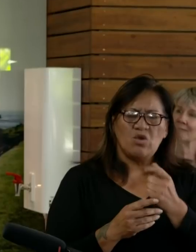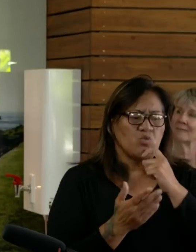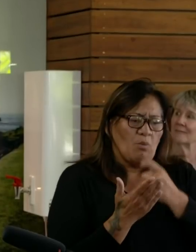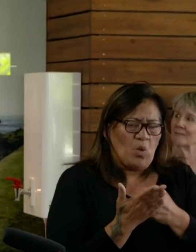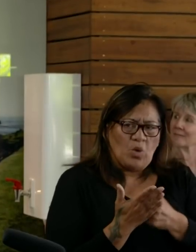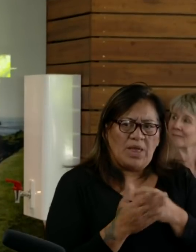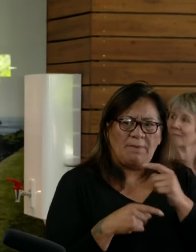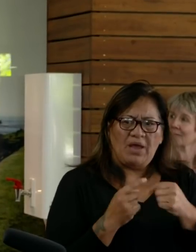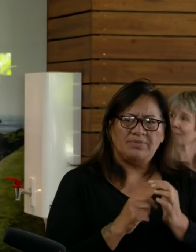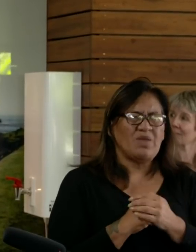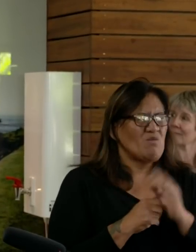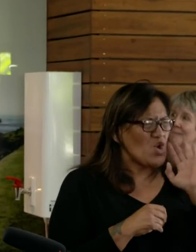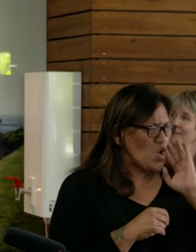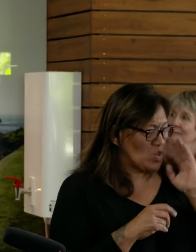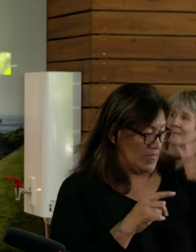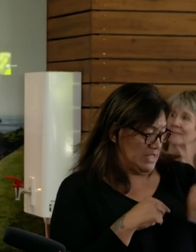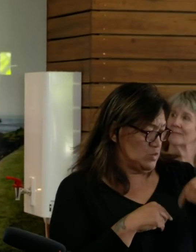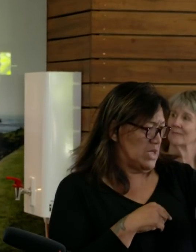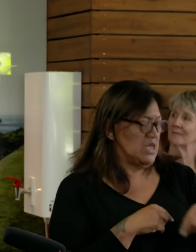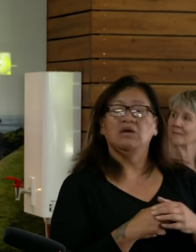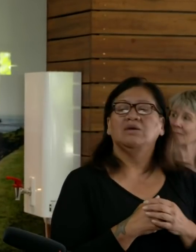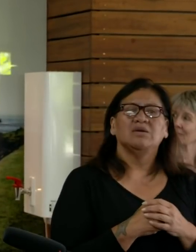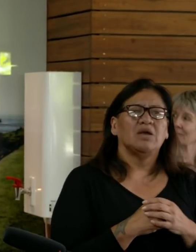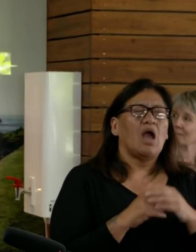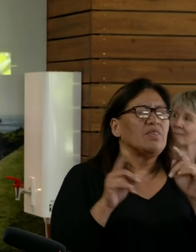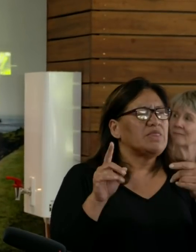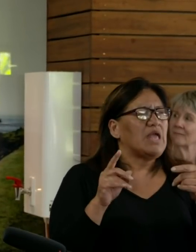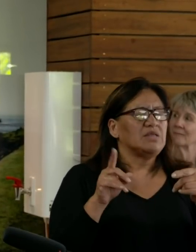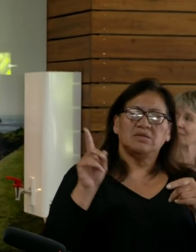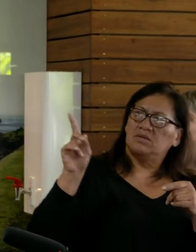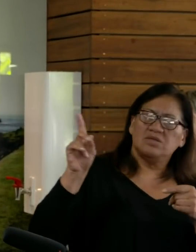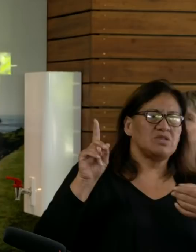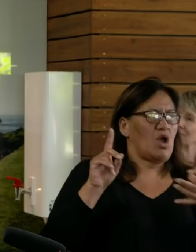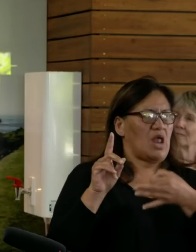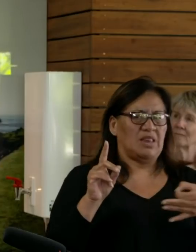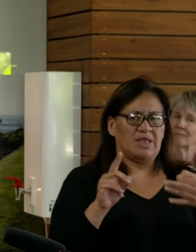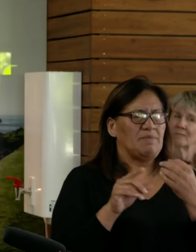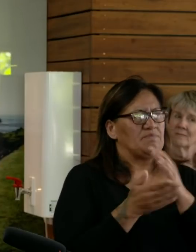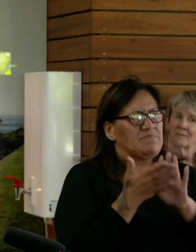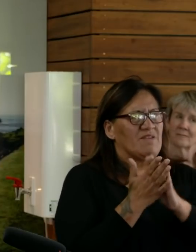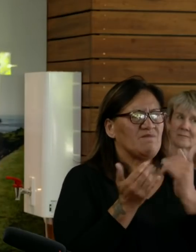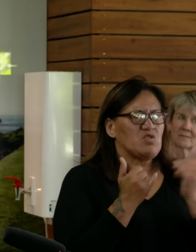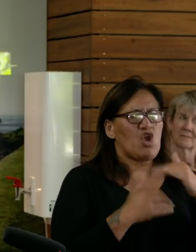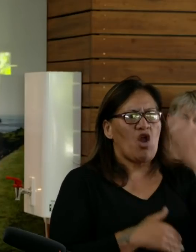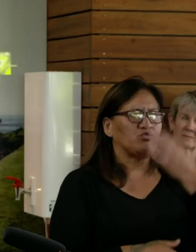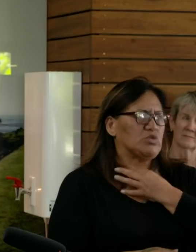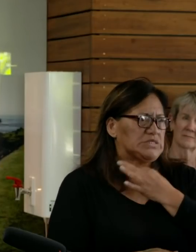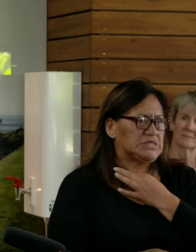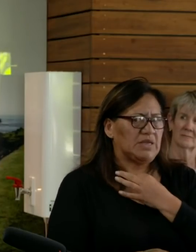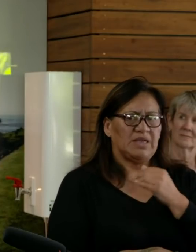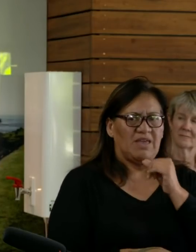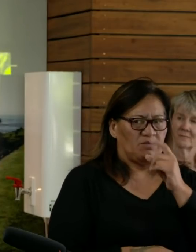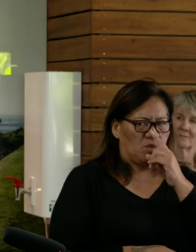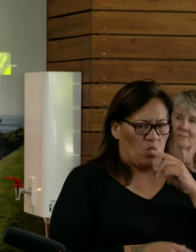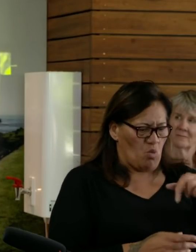on we've been hearing all week how the conditions on the ground would have made it extremely difficult for anyone to